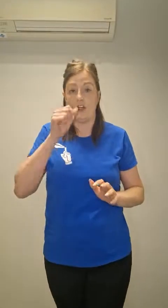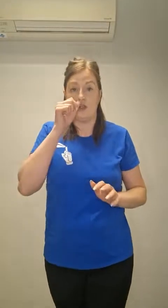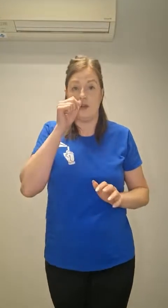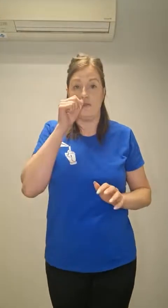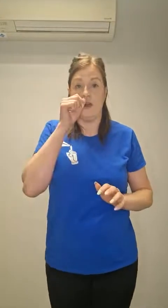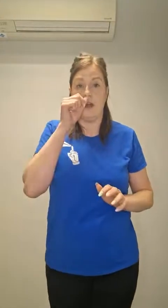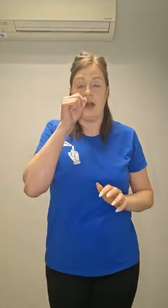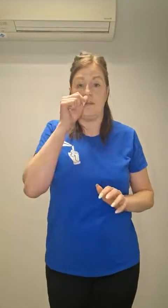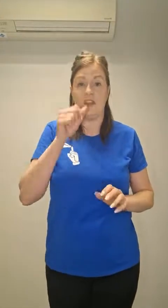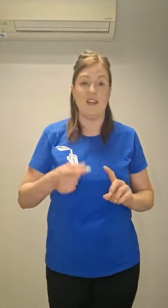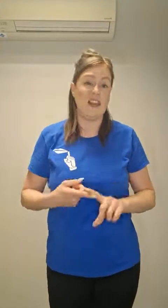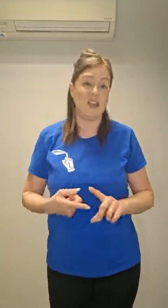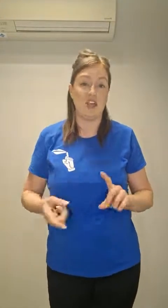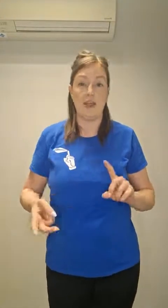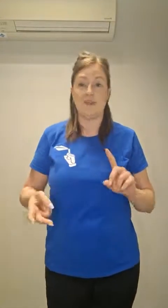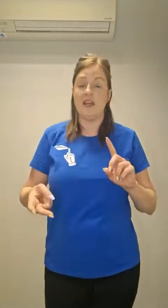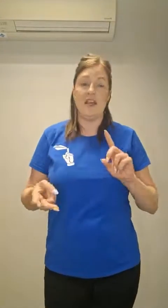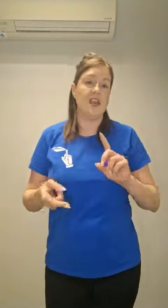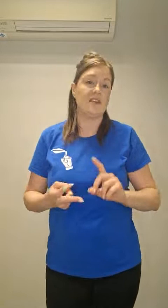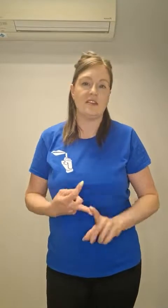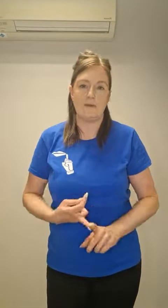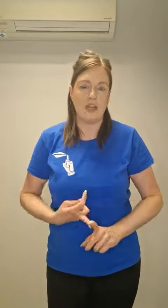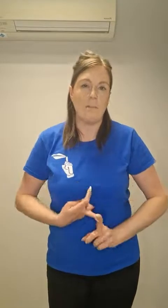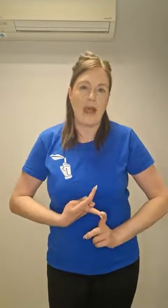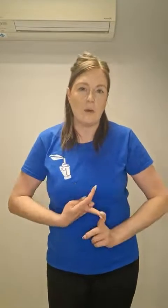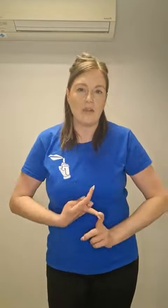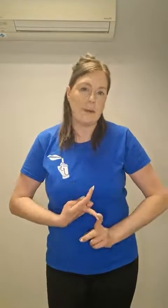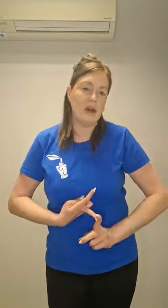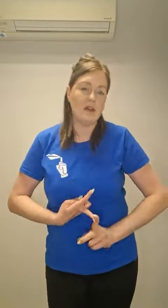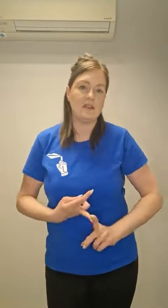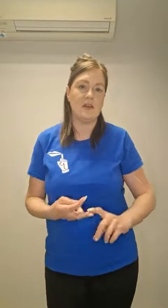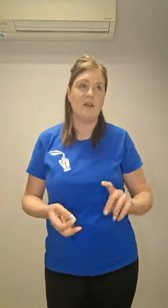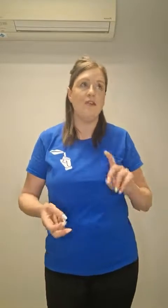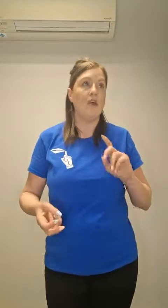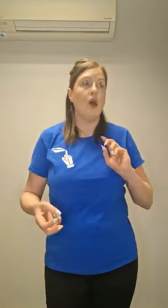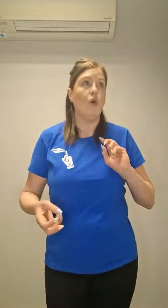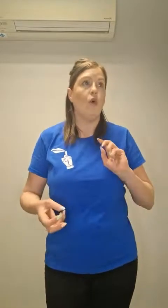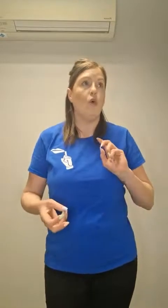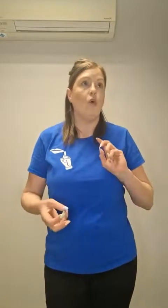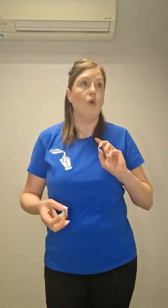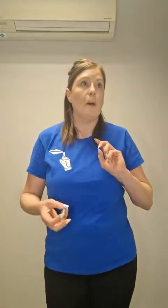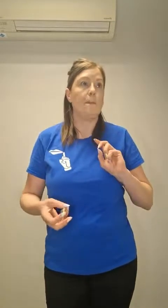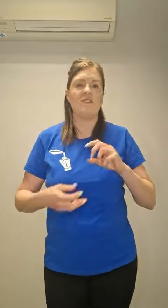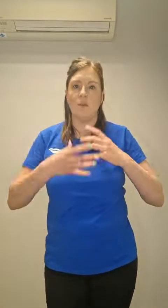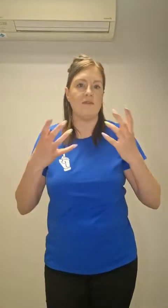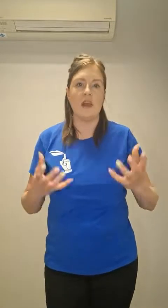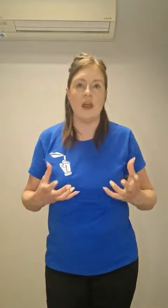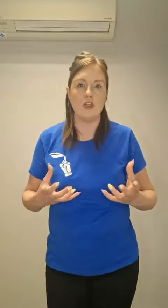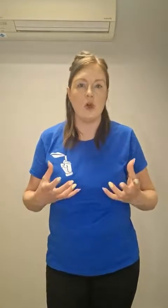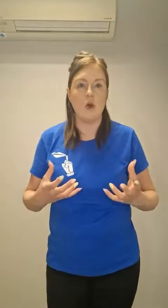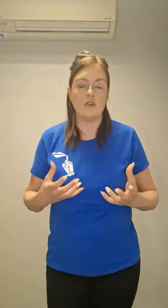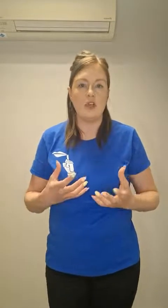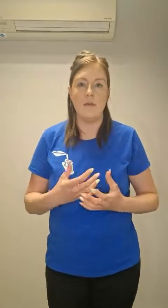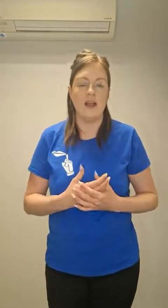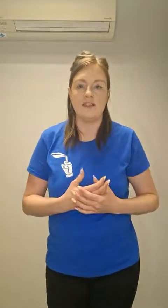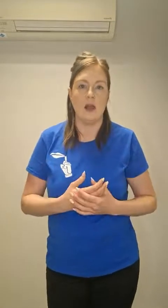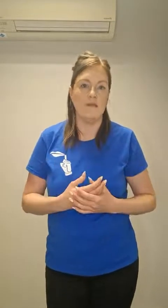of the letter shapes, either something about that person, or so if they like dogs, you might sign, you